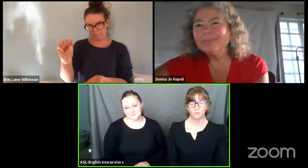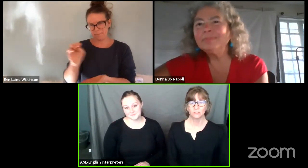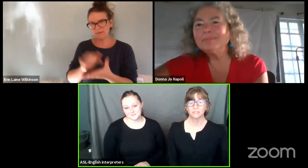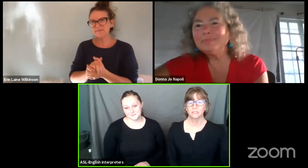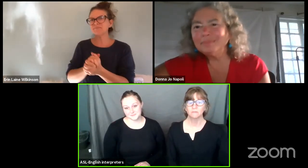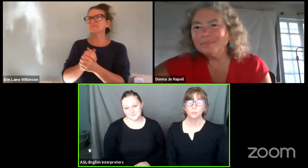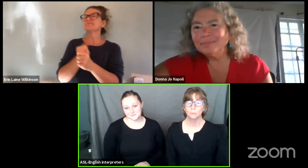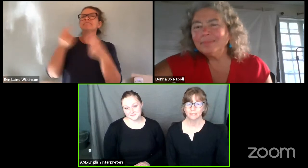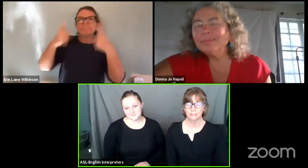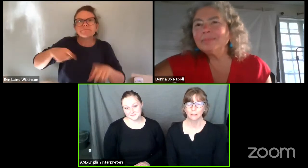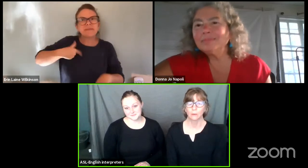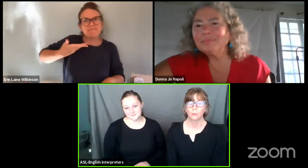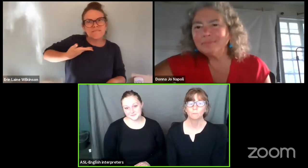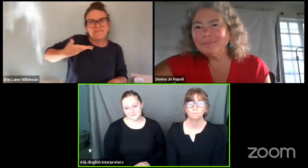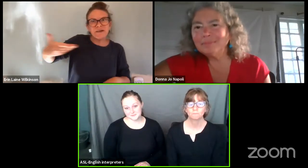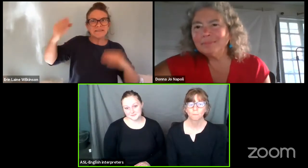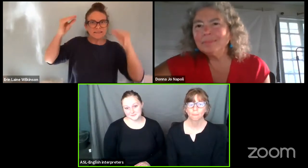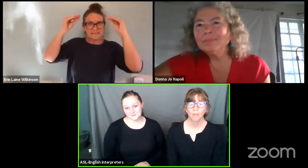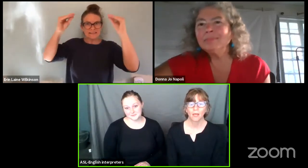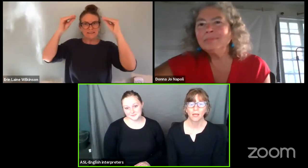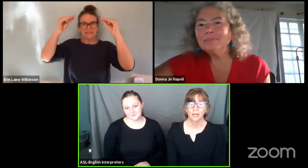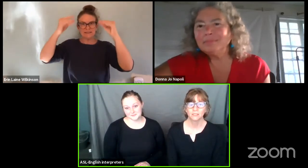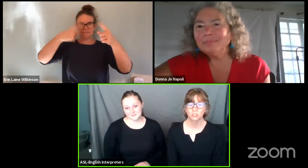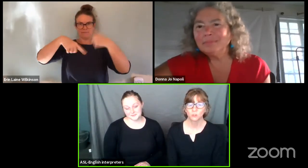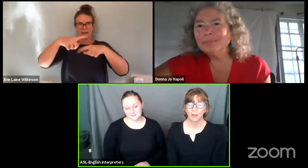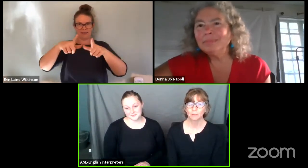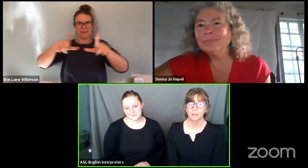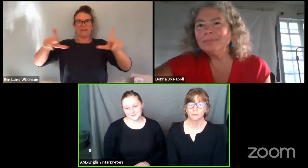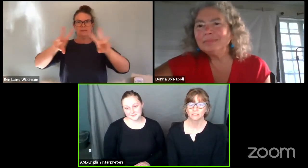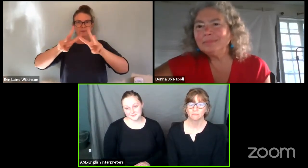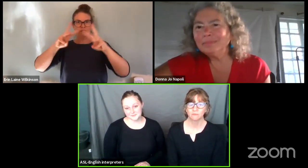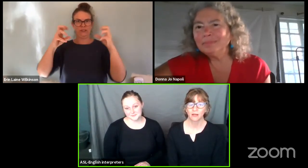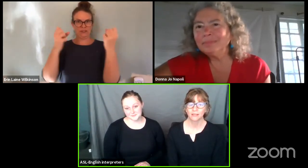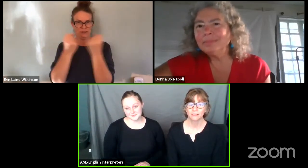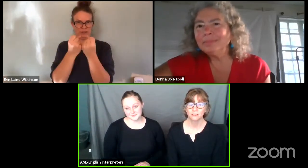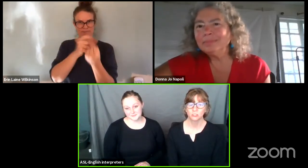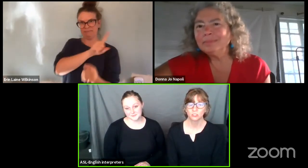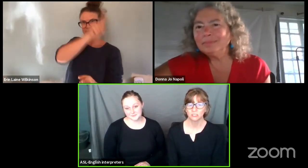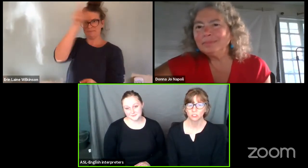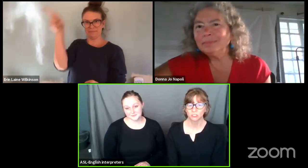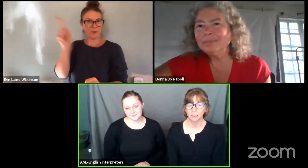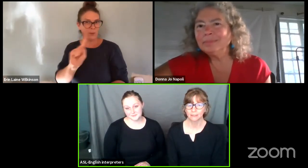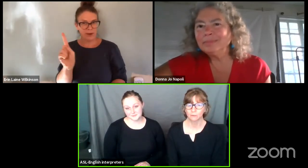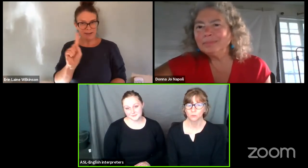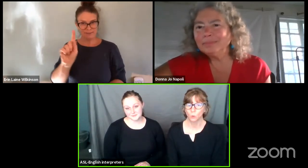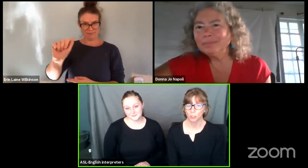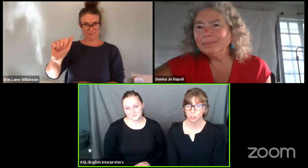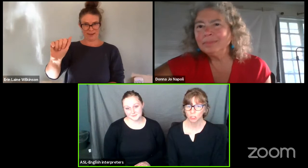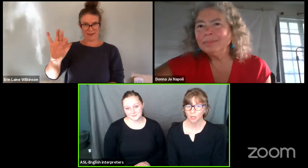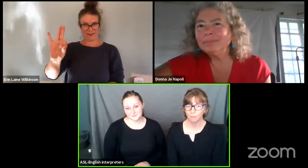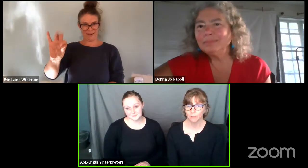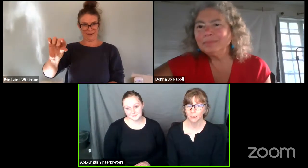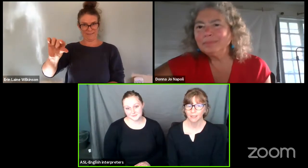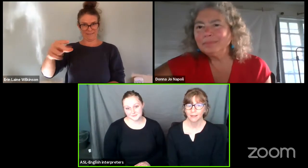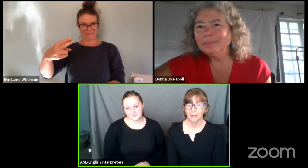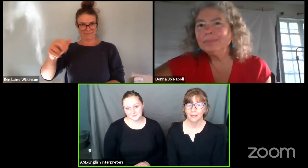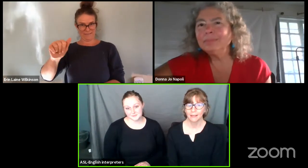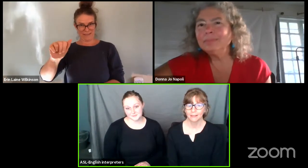at the University of New Mexico. And it just so happened I was invited to teach a sign language